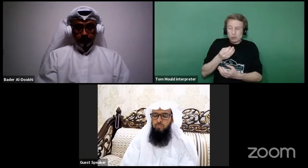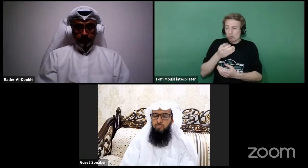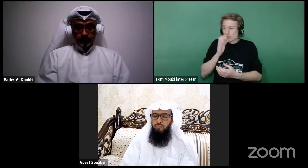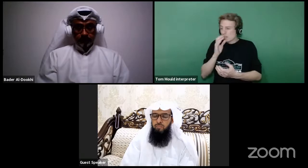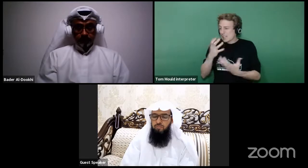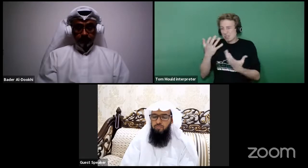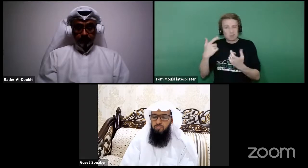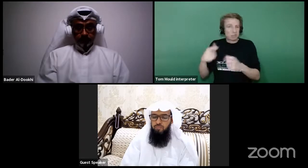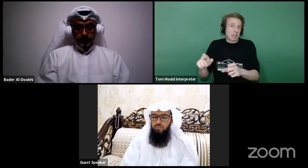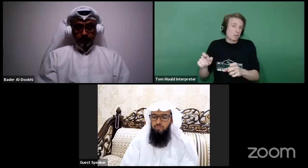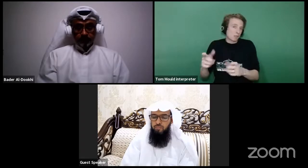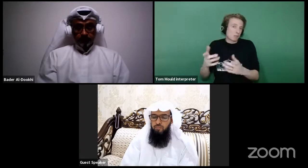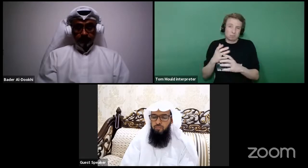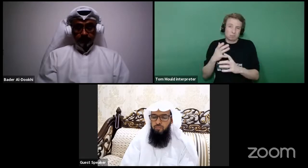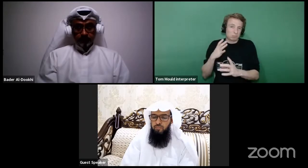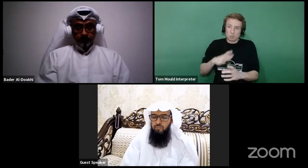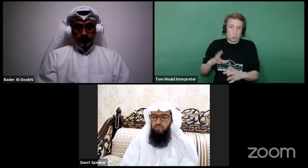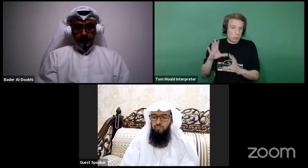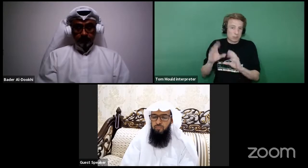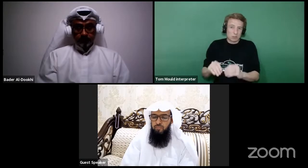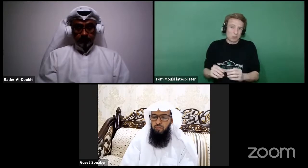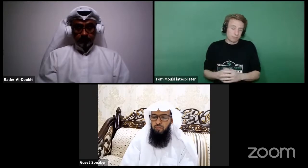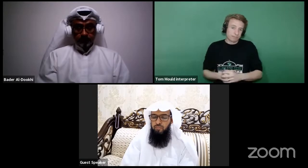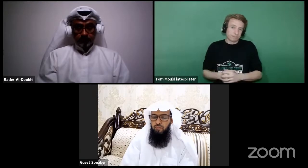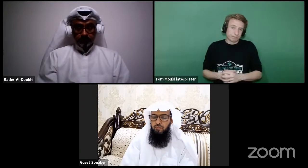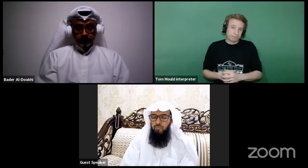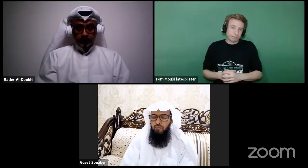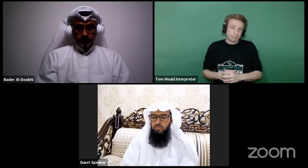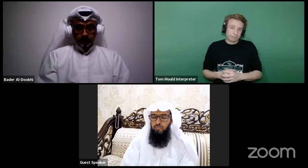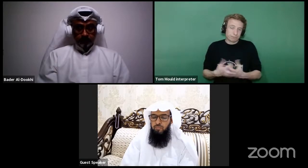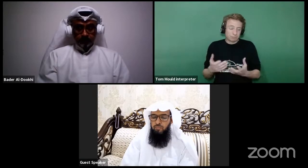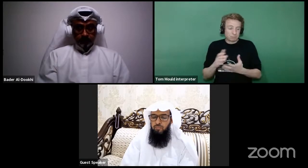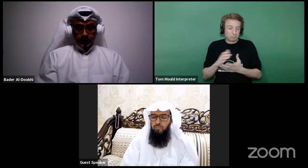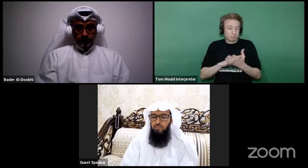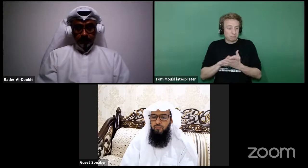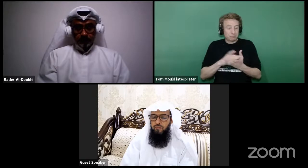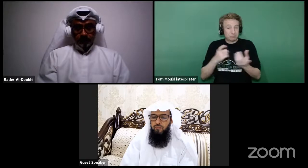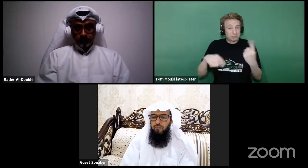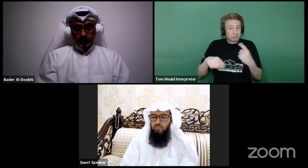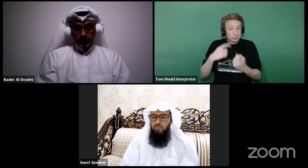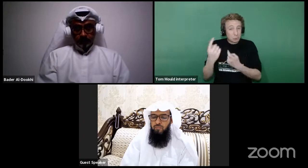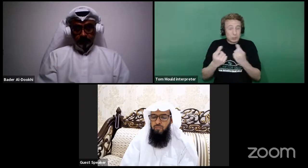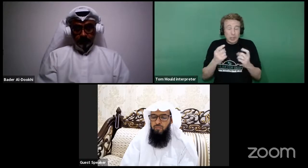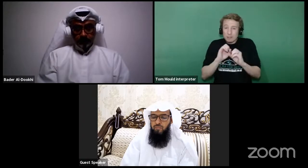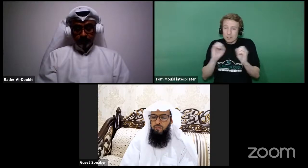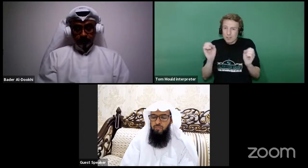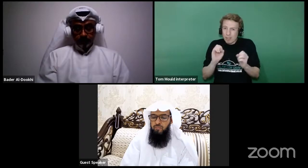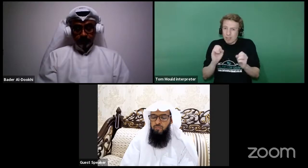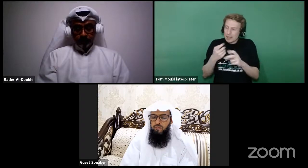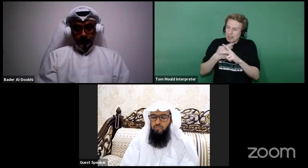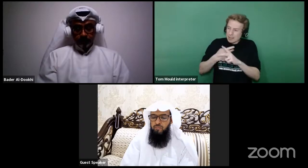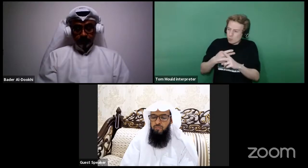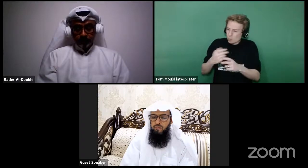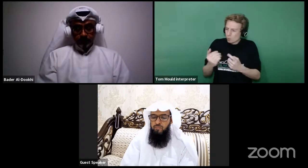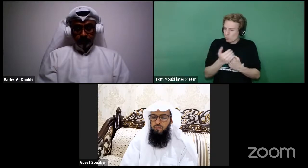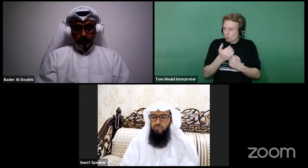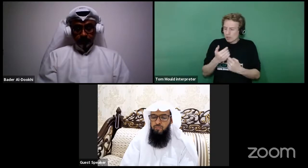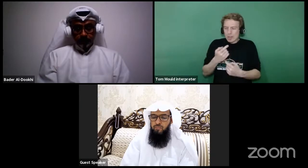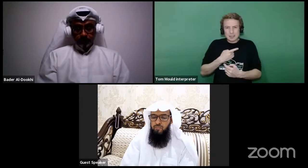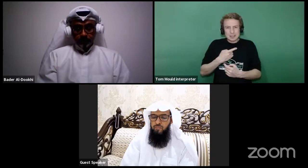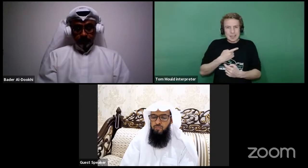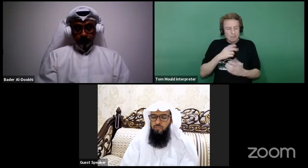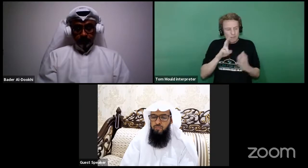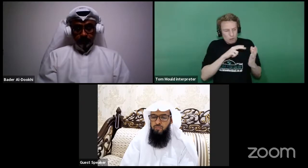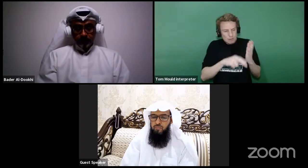drink. So whosoever does not protect themselves from these things that are impermissible,